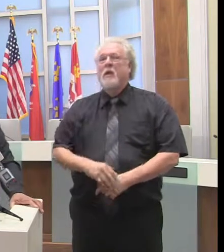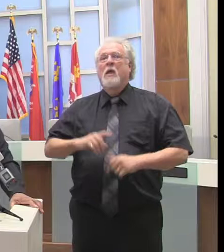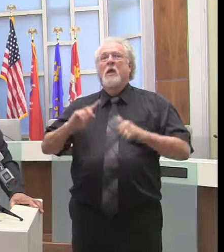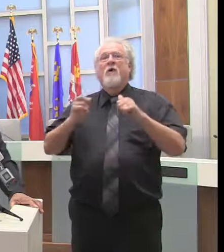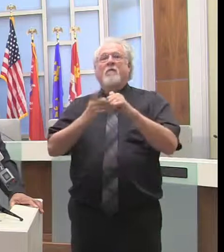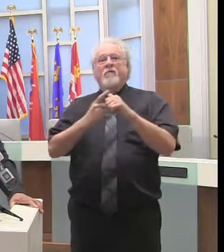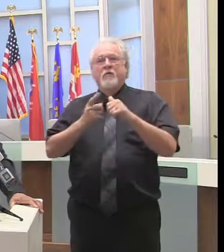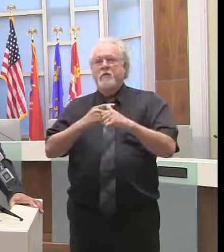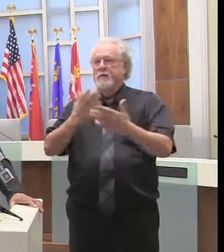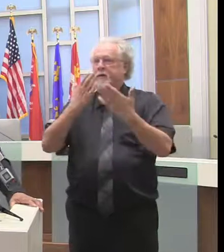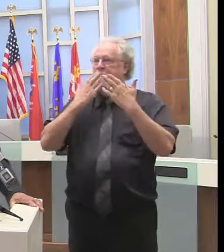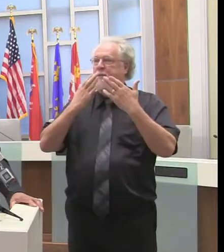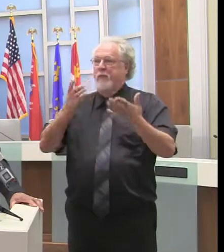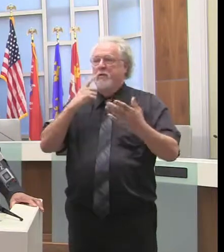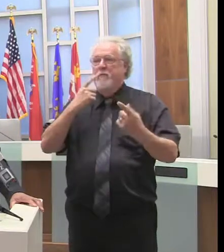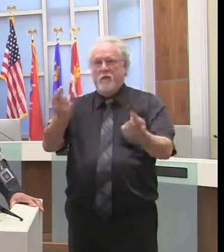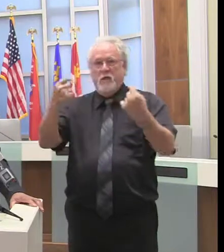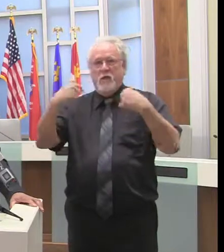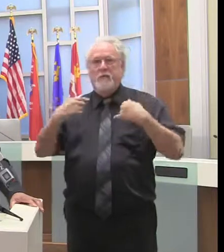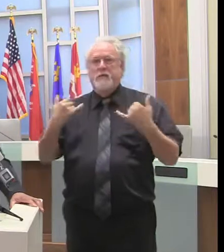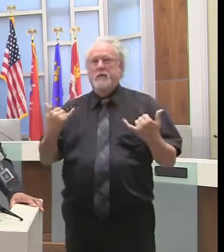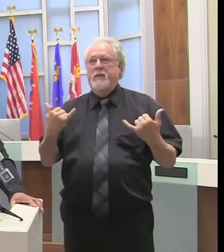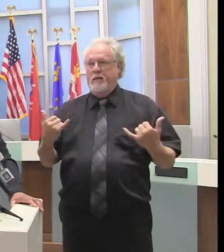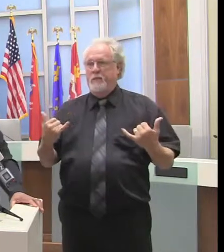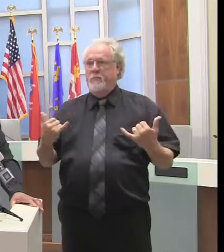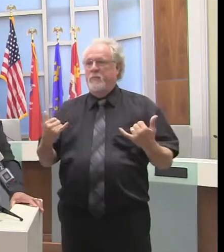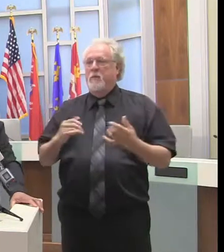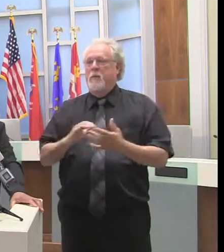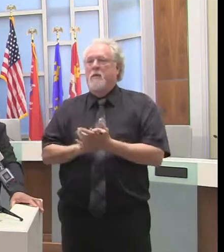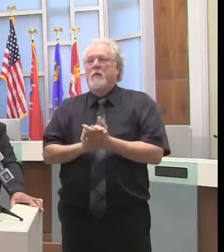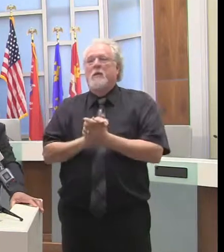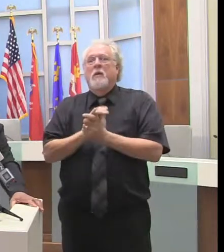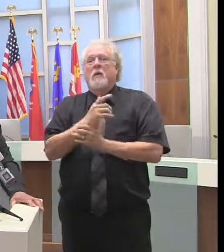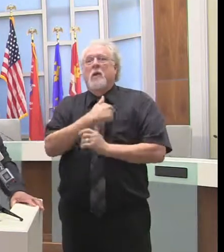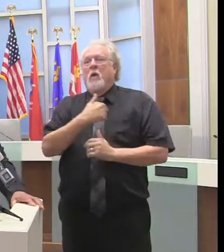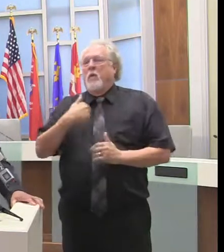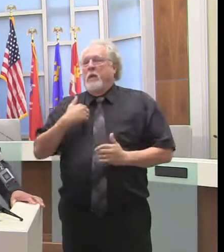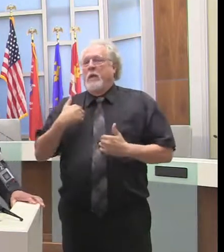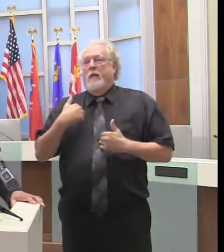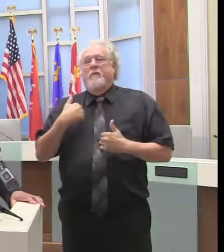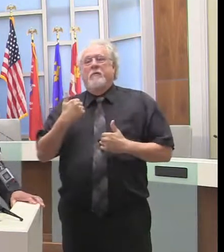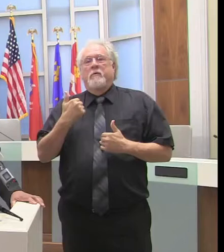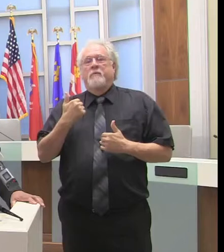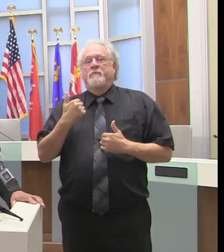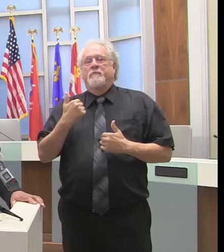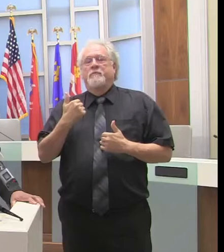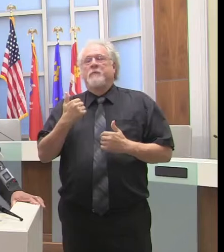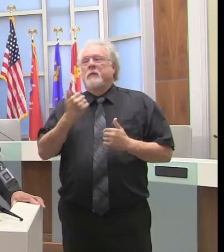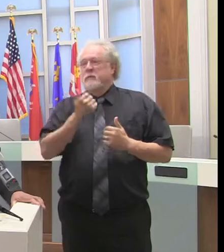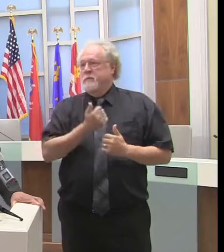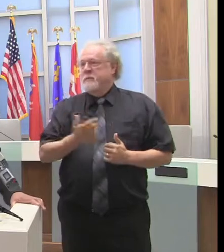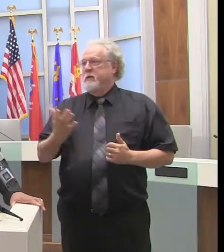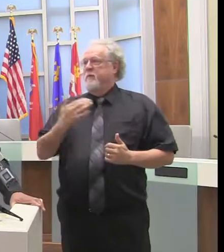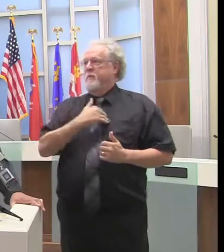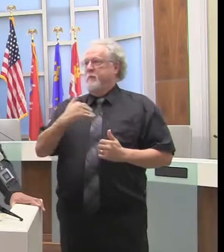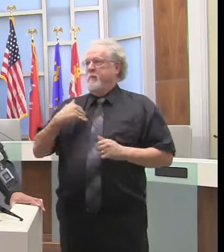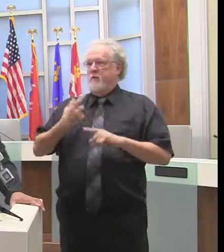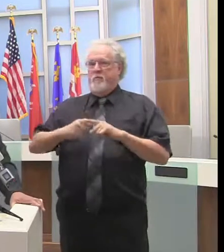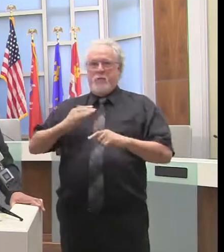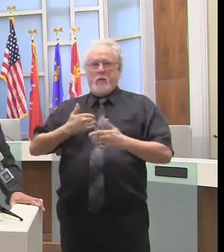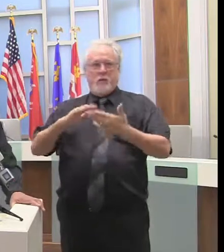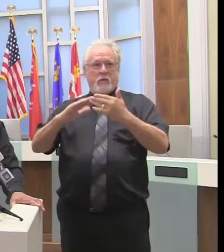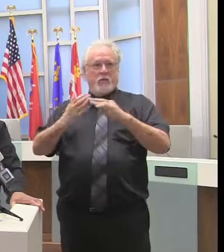first of all, I want to thank you all for coming here today. We have a number of members from our